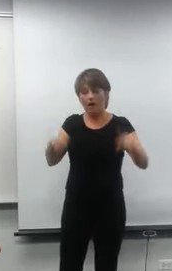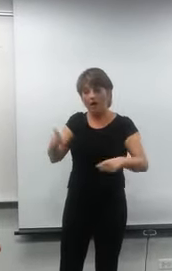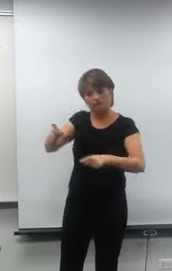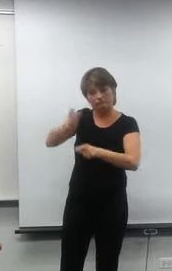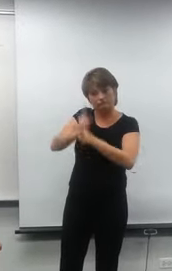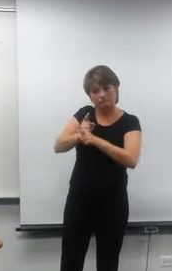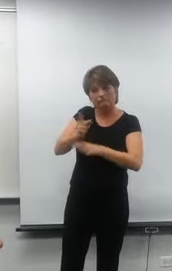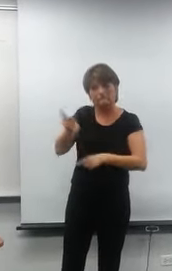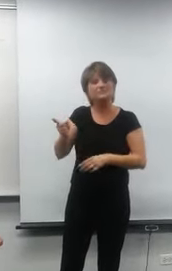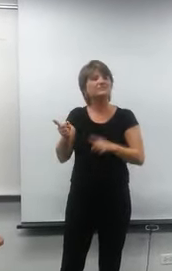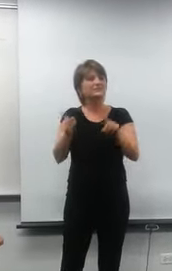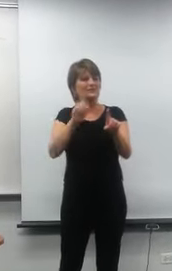what works.